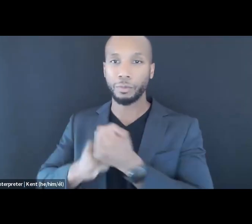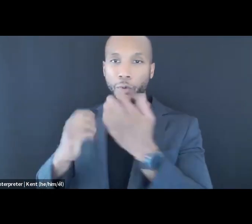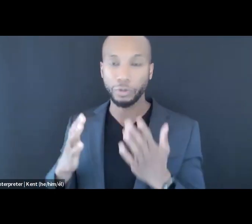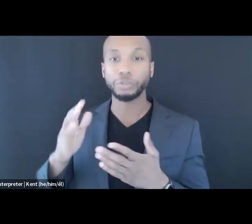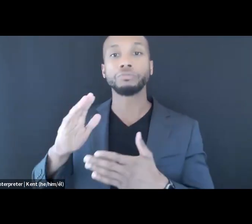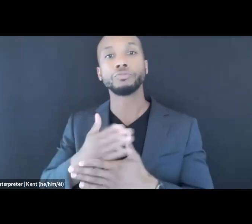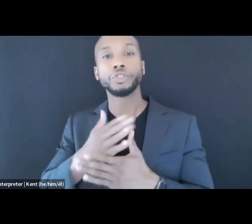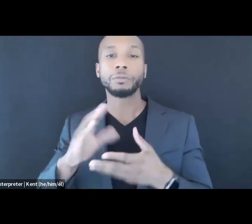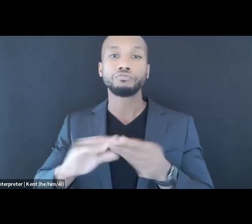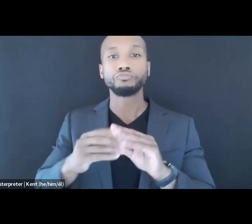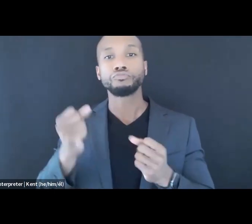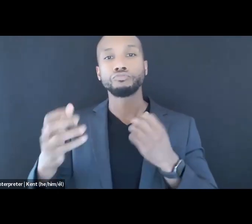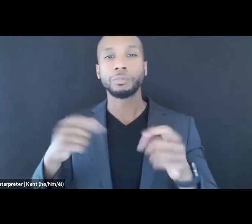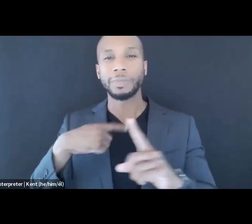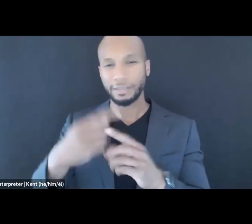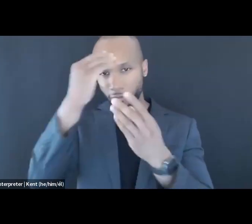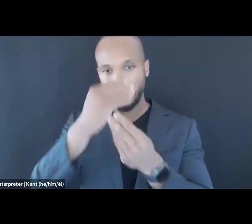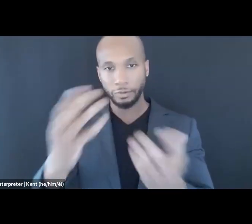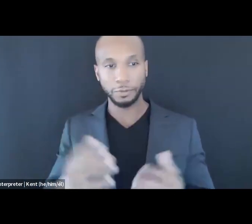share this information.